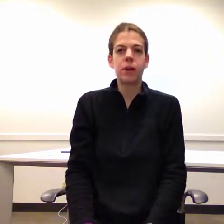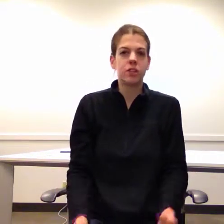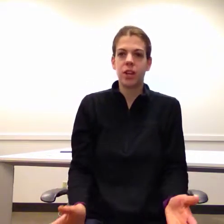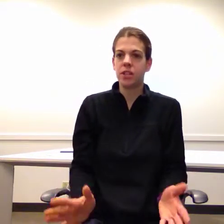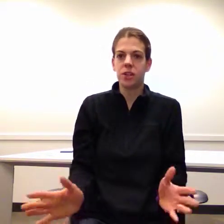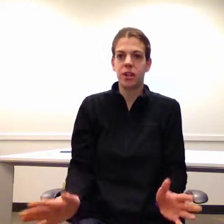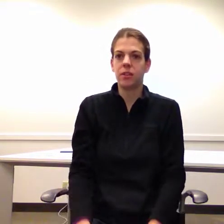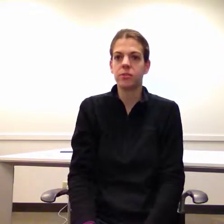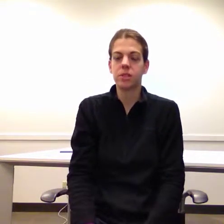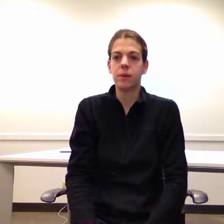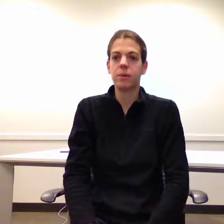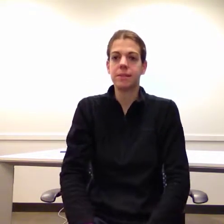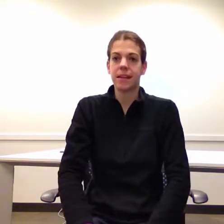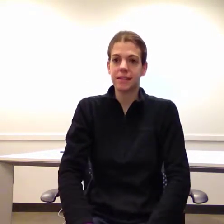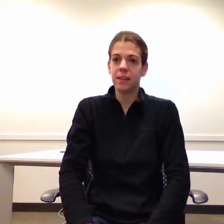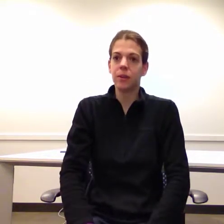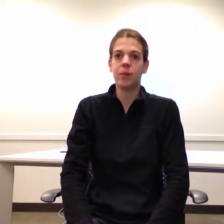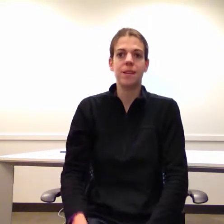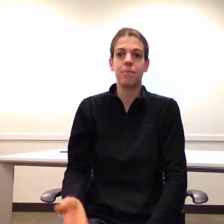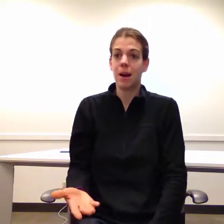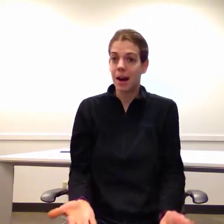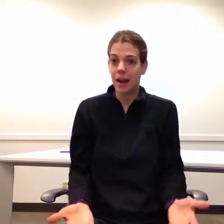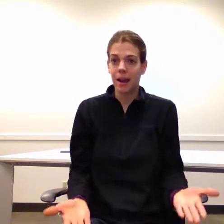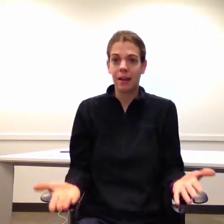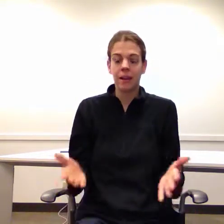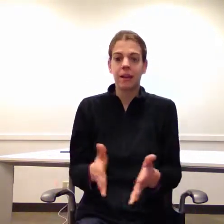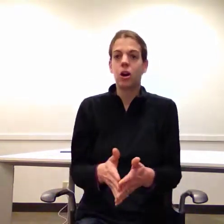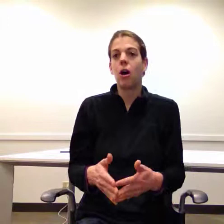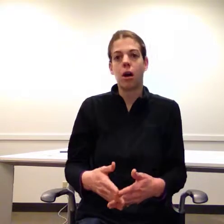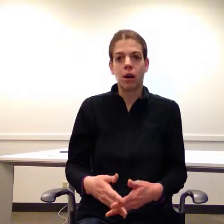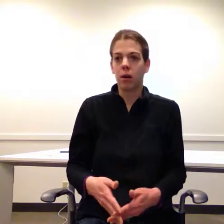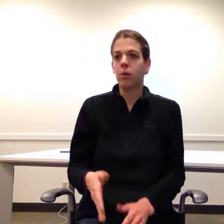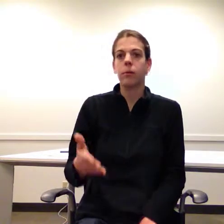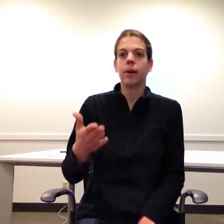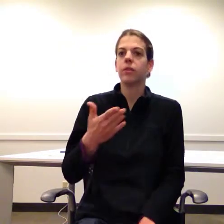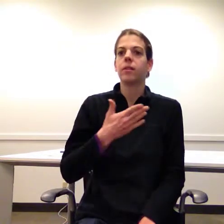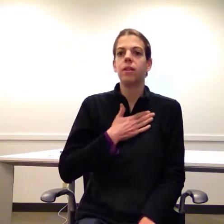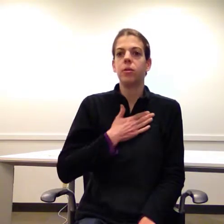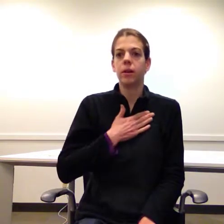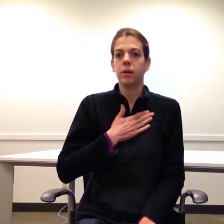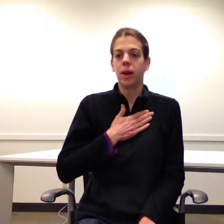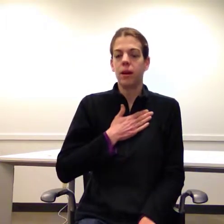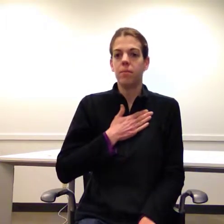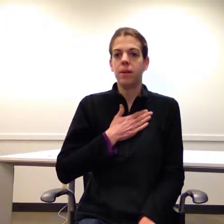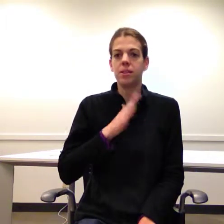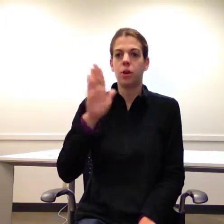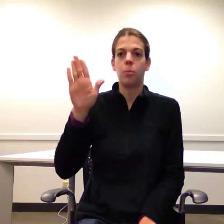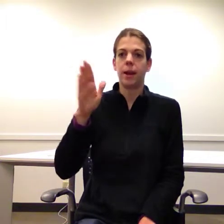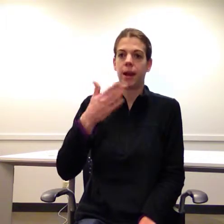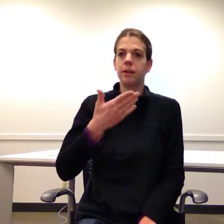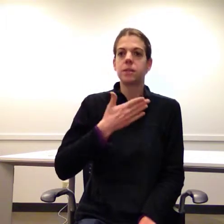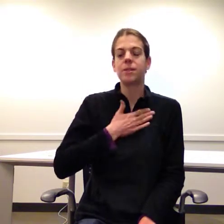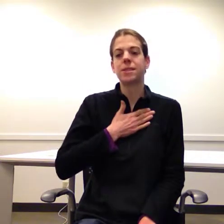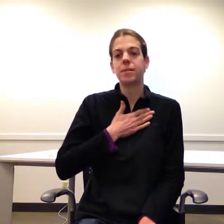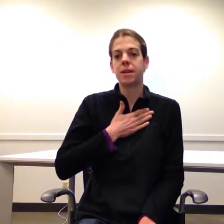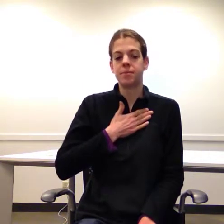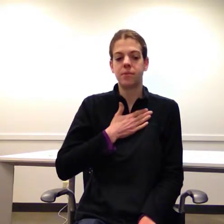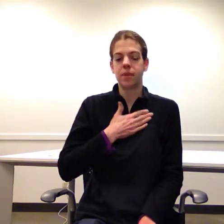want to change any of those to be possessive, you want to say my car or whatever, then you would, it's an open hand. So it's the same types of things. So